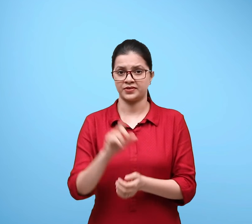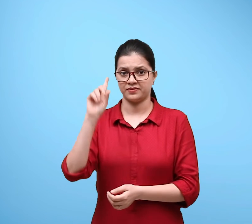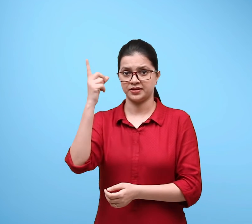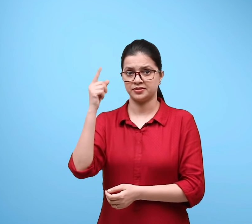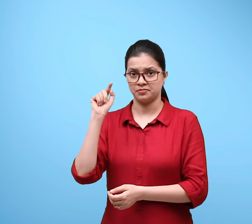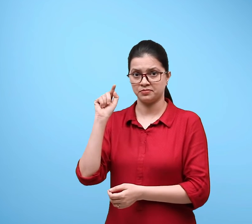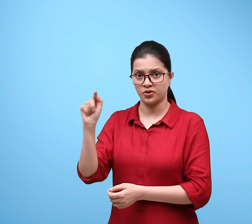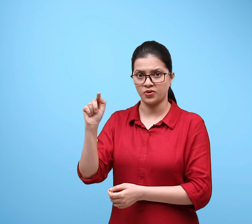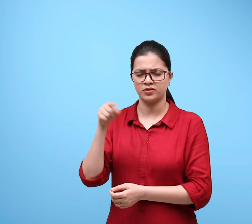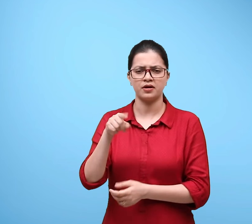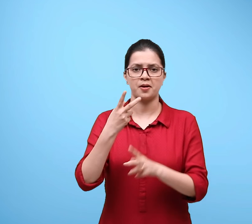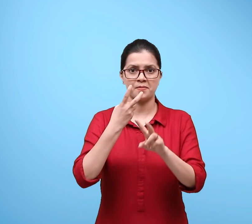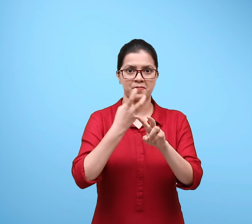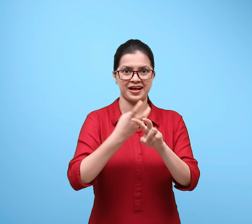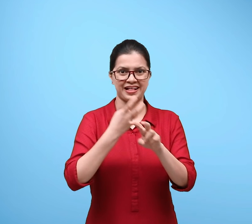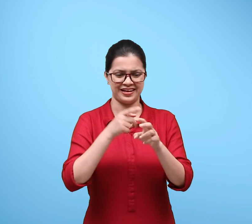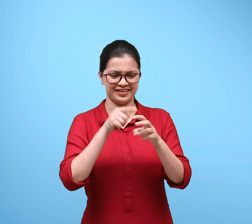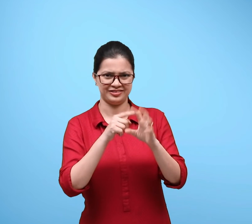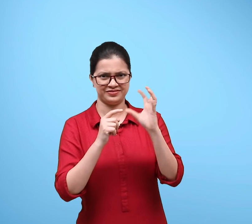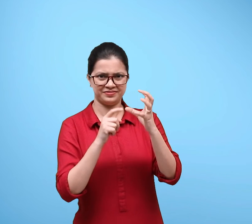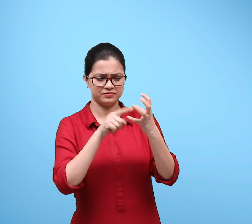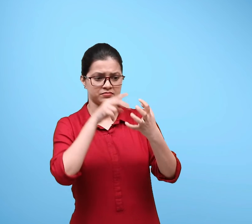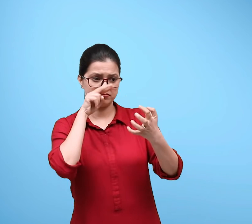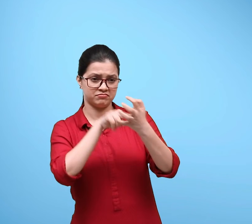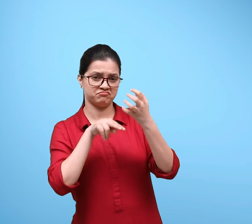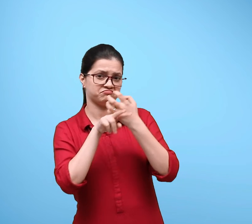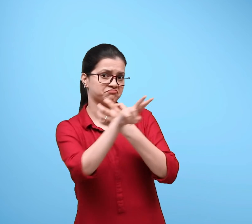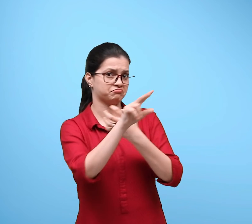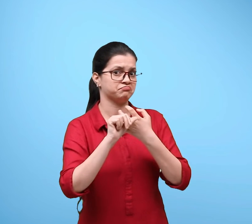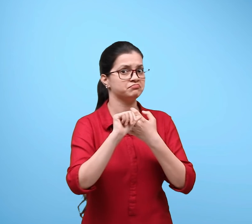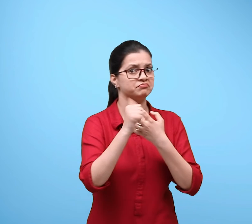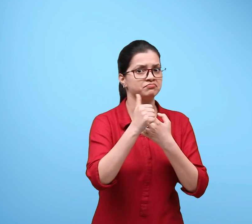1. Stone is transparent while glass is opaque.